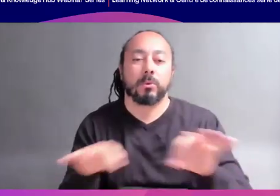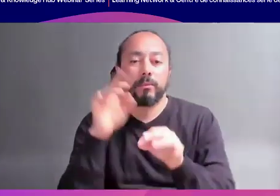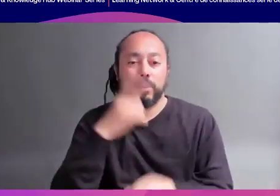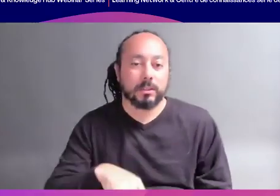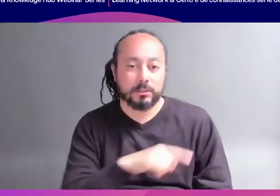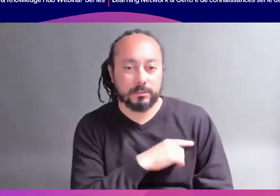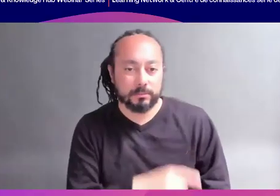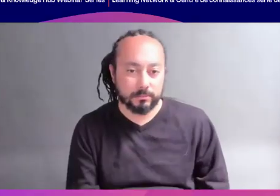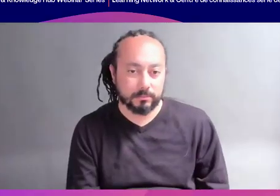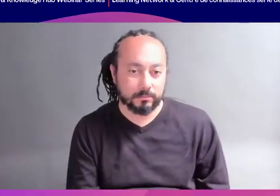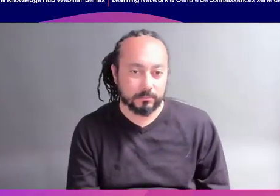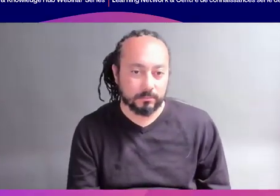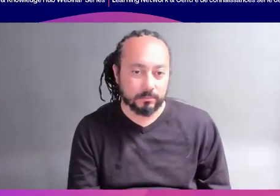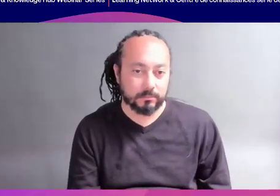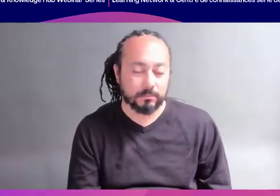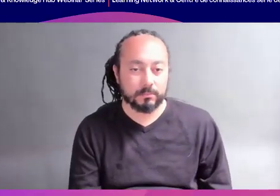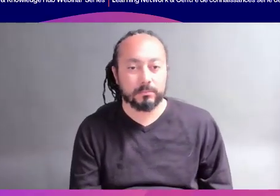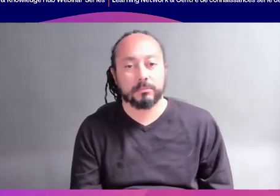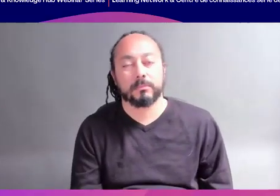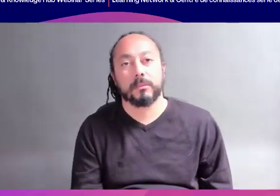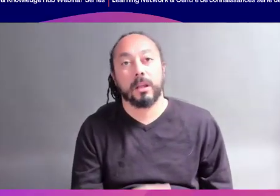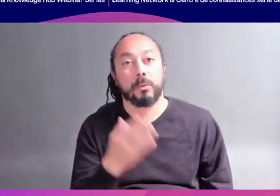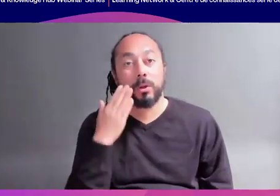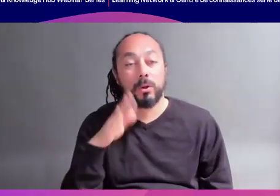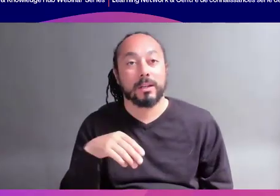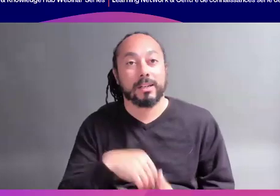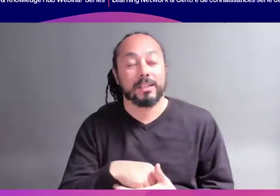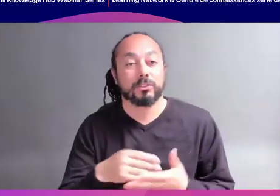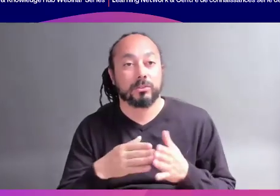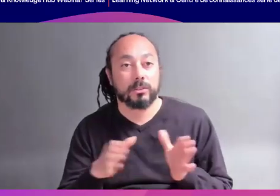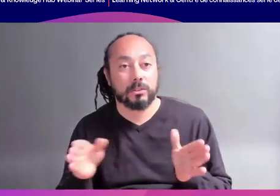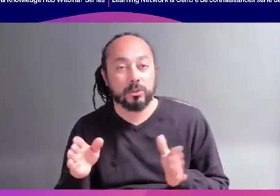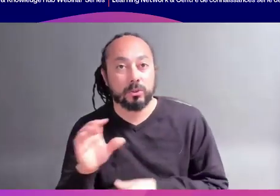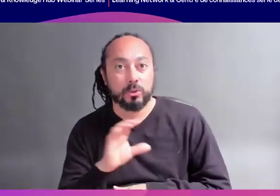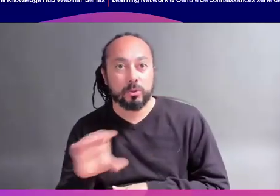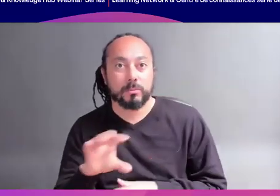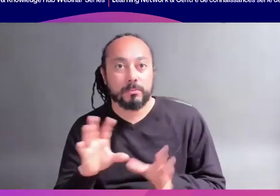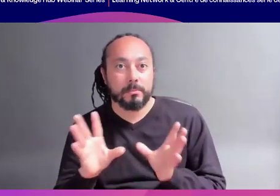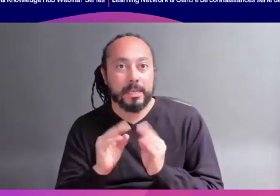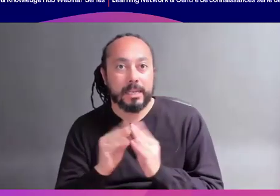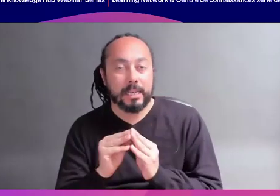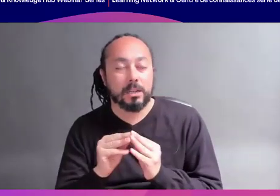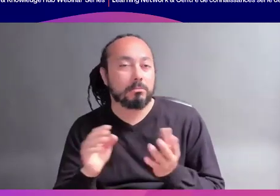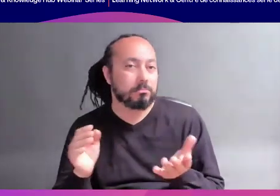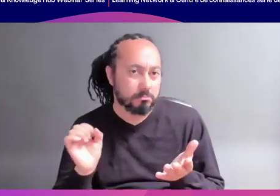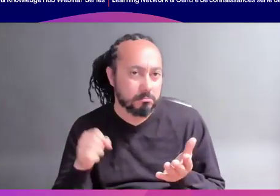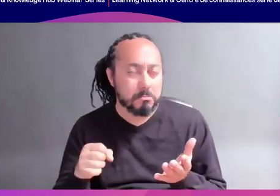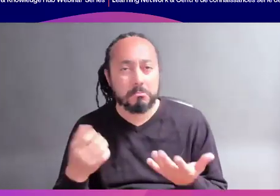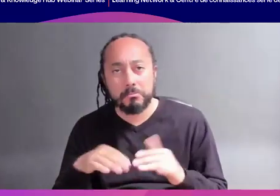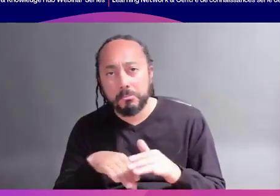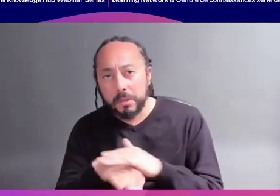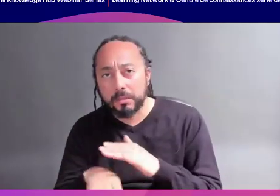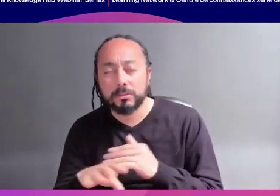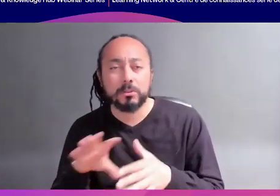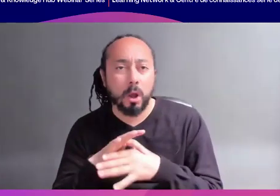know that in general, that Zoom meetings can do one thing for us in terms of access and